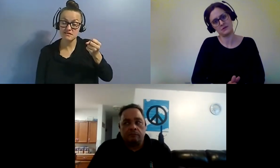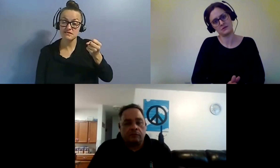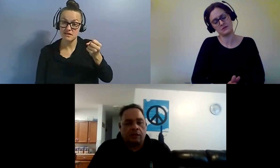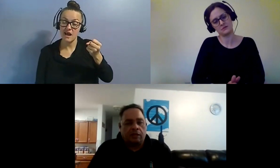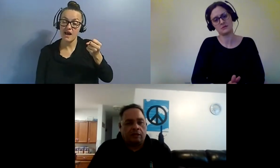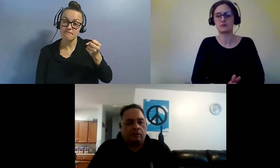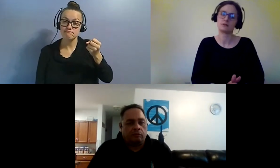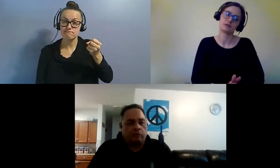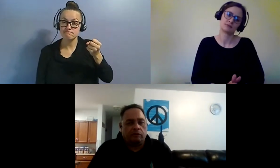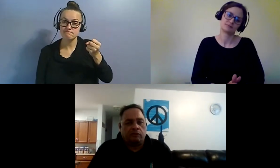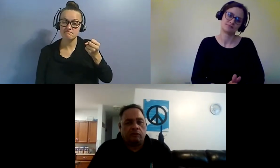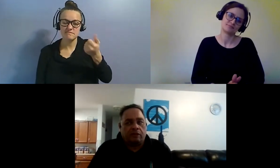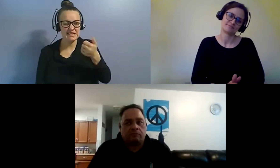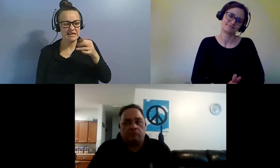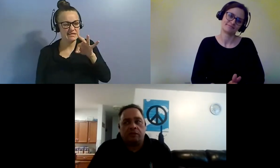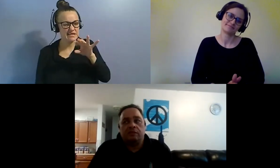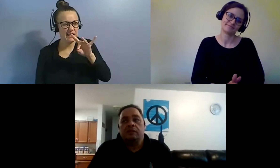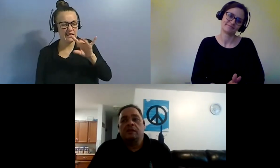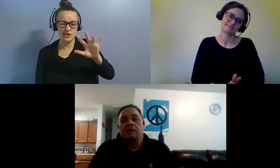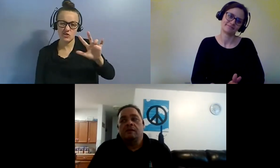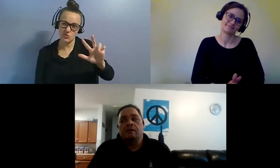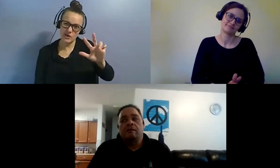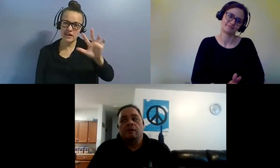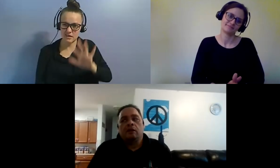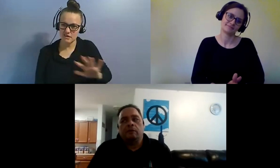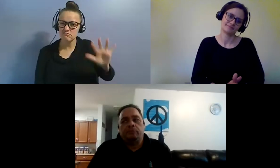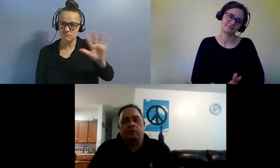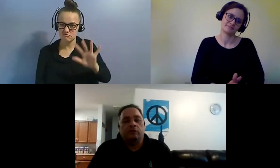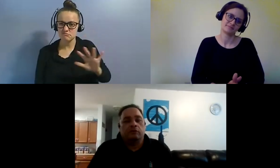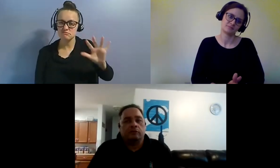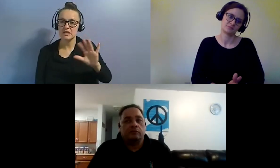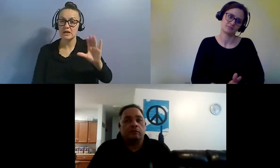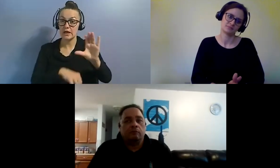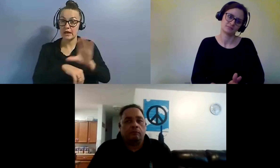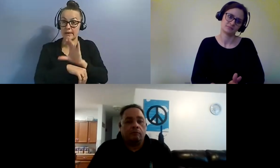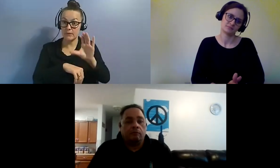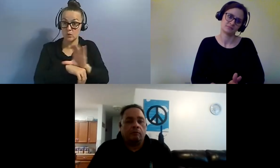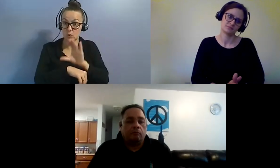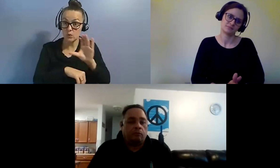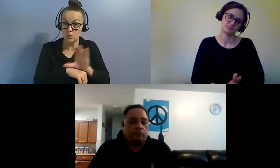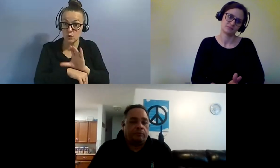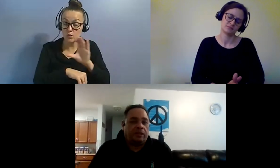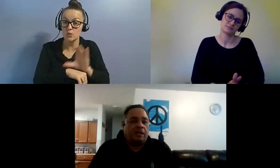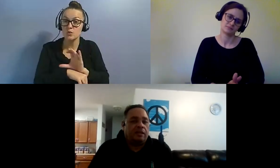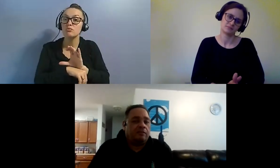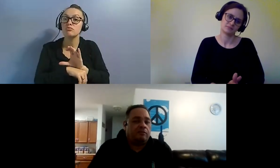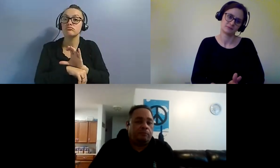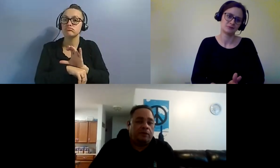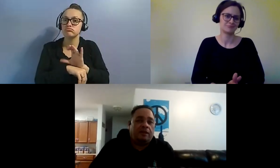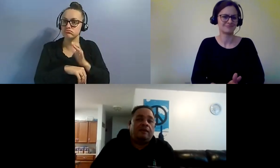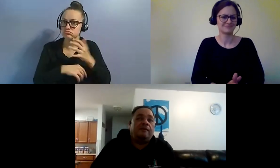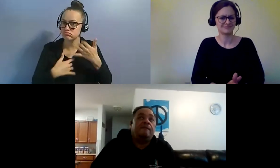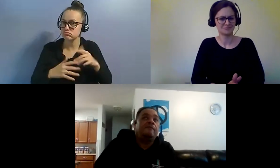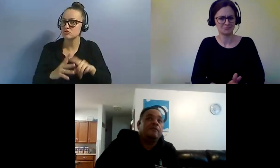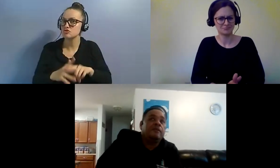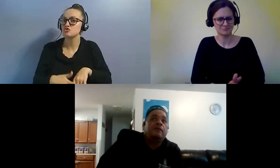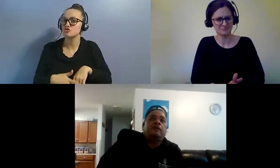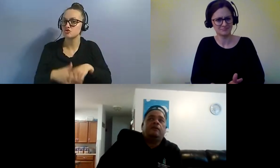um, 83 or so, that's when computers were beginning to